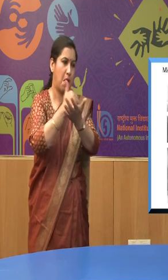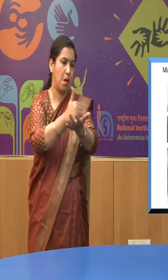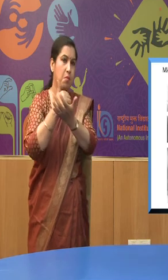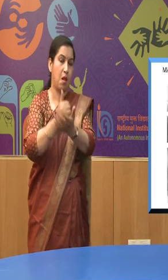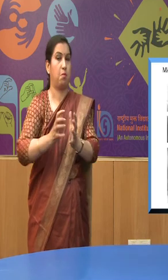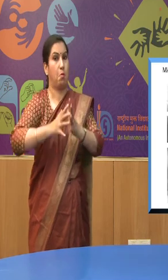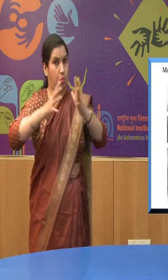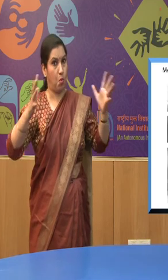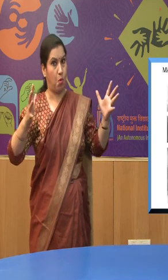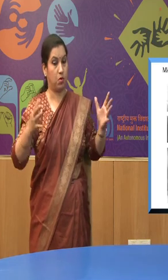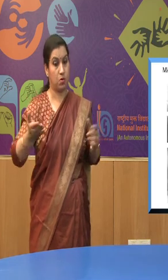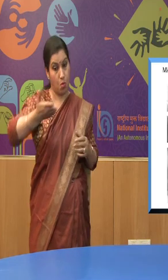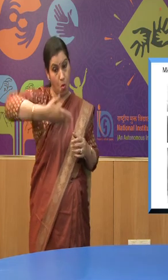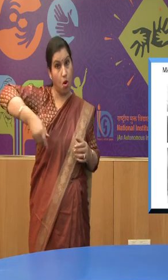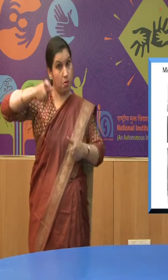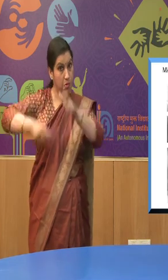All these people